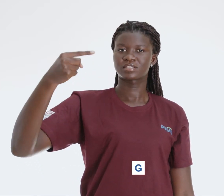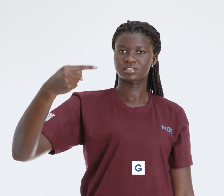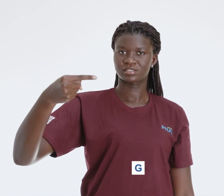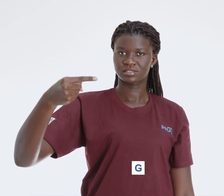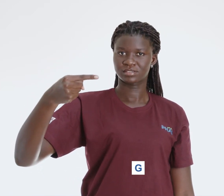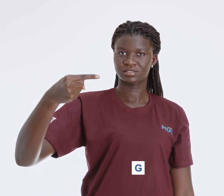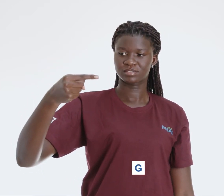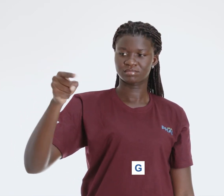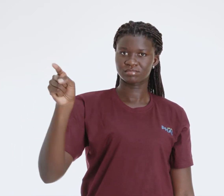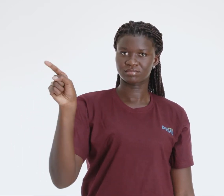G,